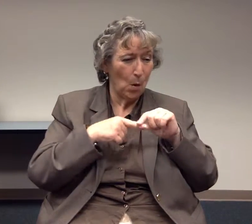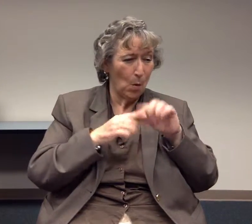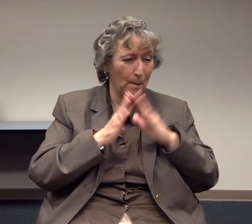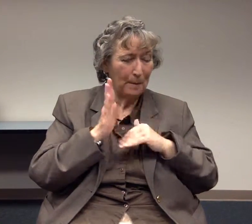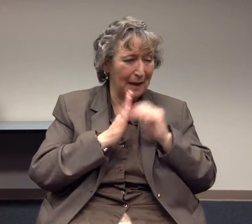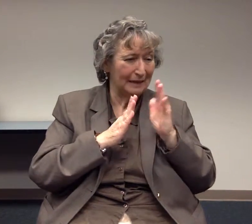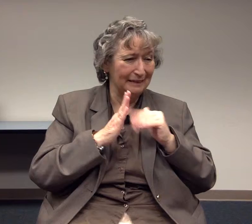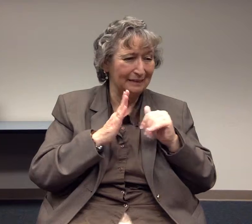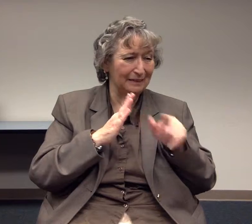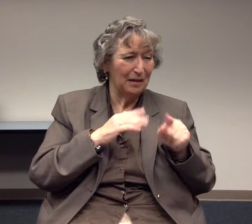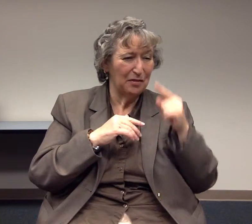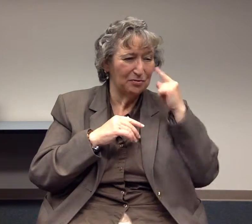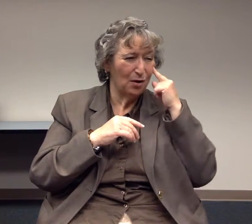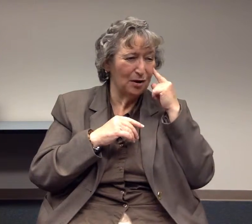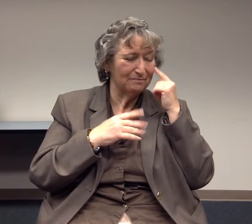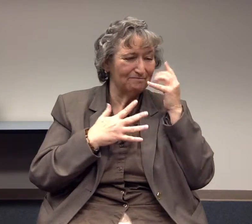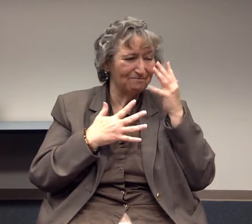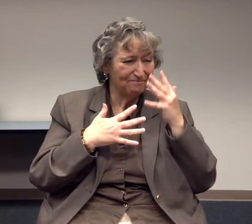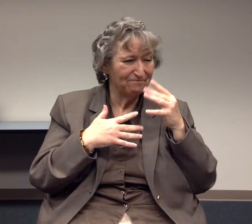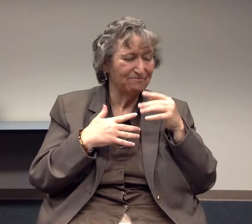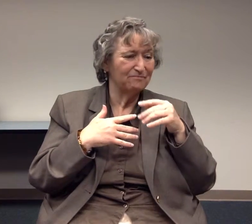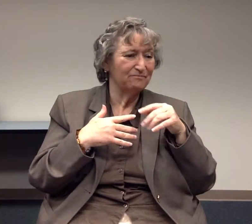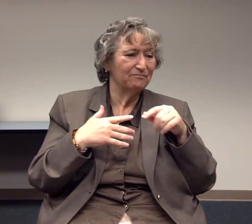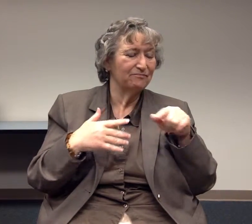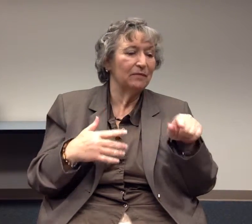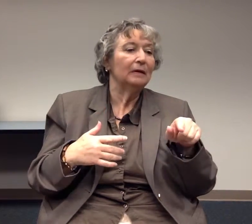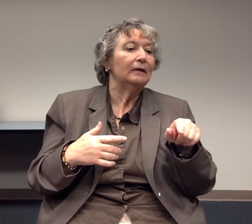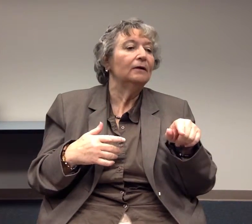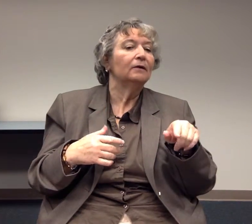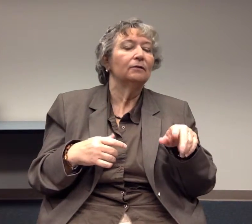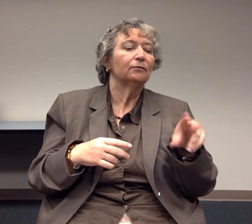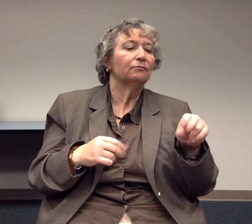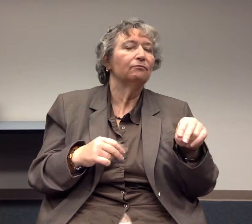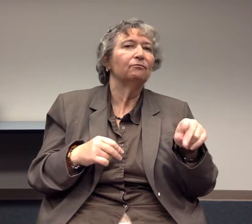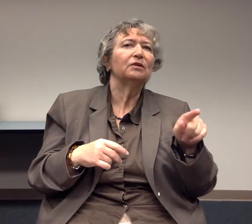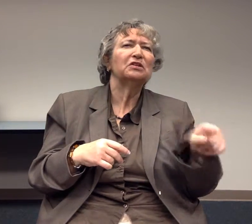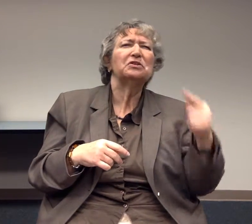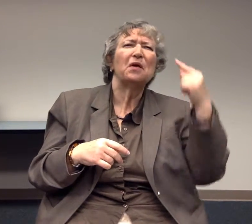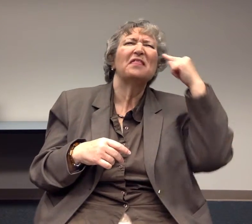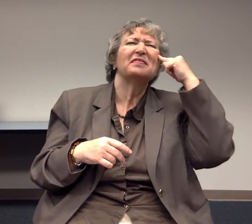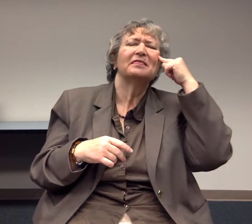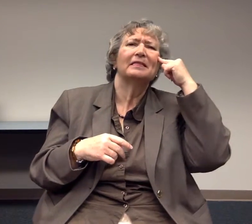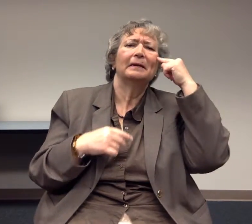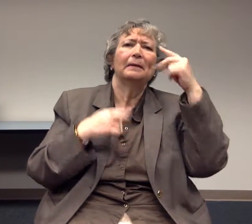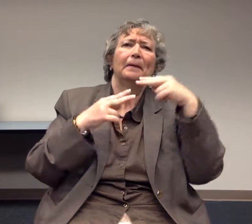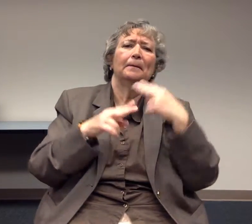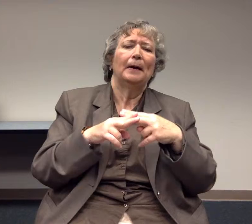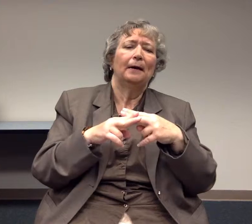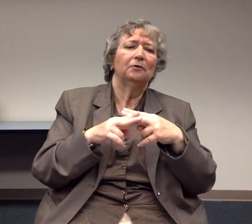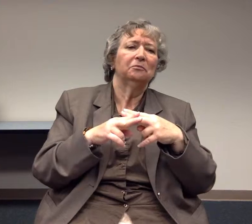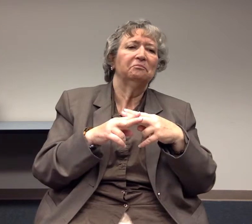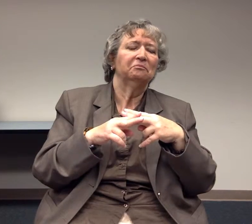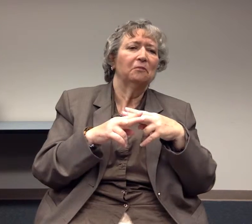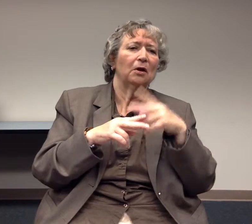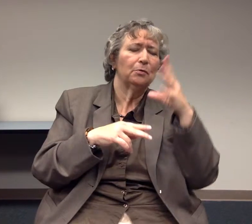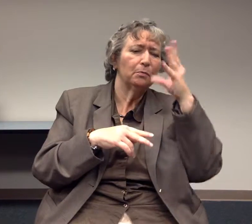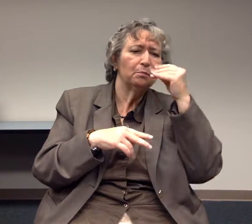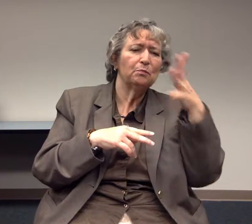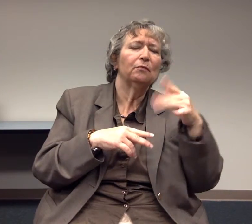thought that the shapes were the beautiful thing, and she didn't think that. She wasn't really thinking about it being a bone. She just